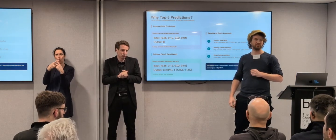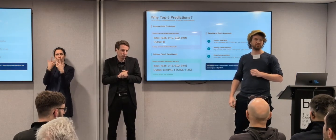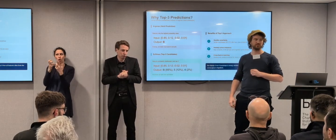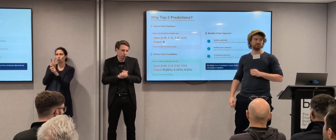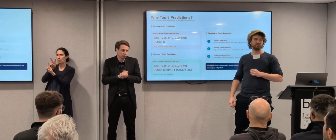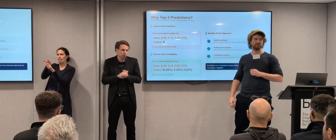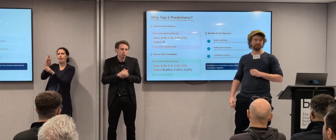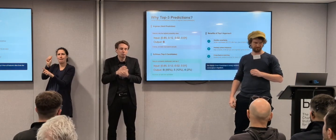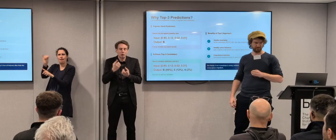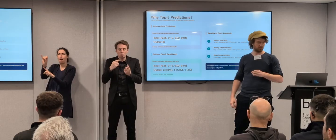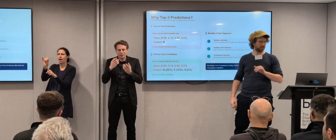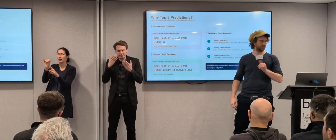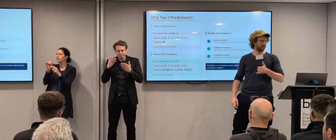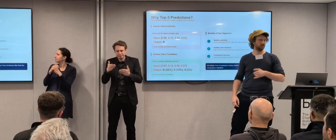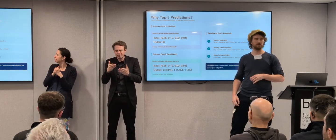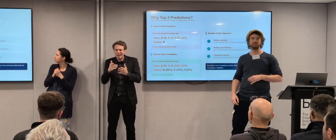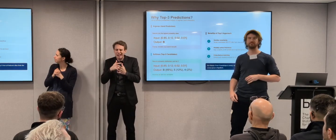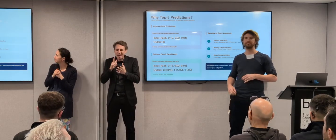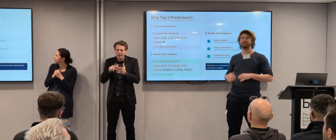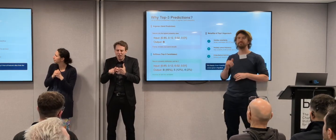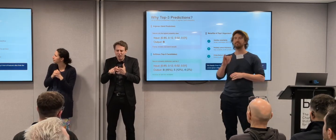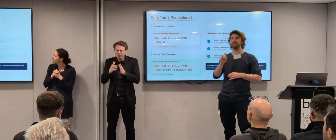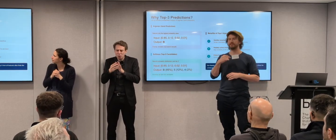apply AI models.